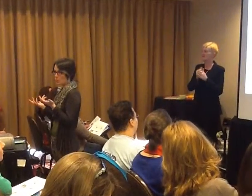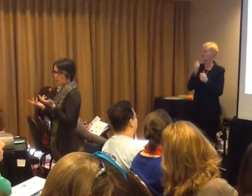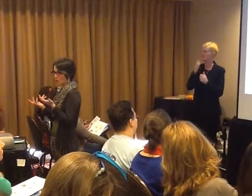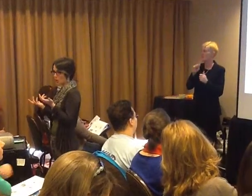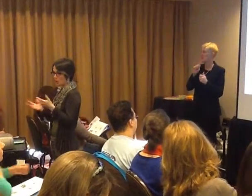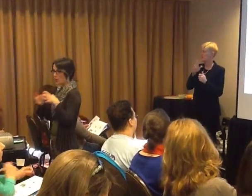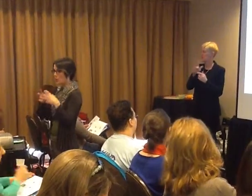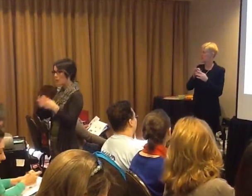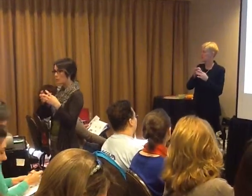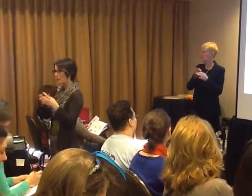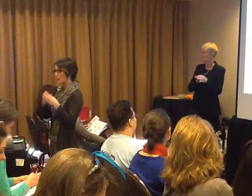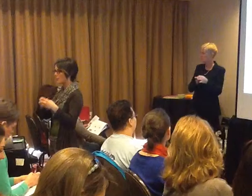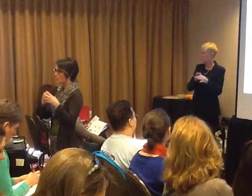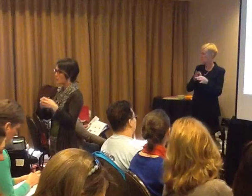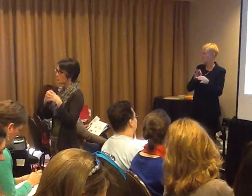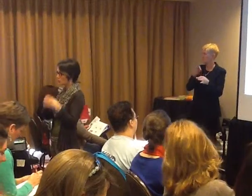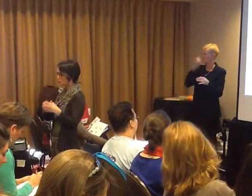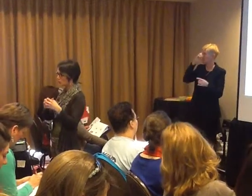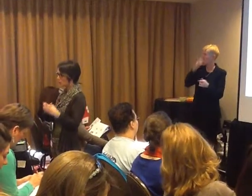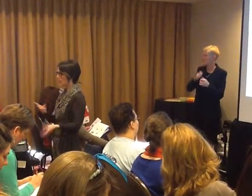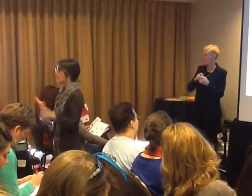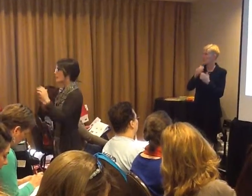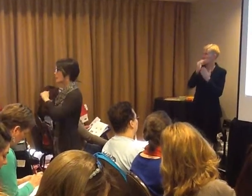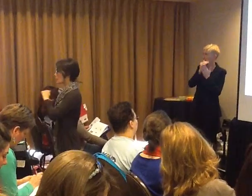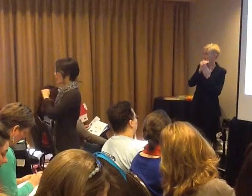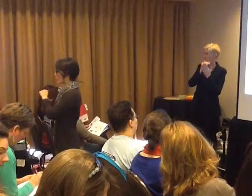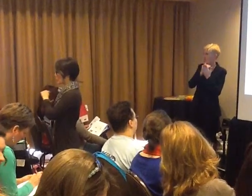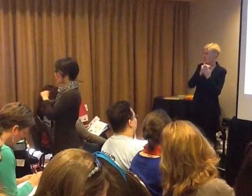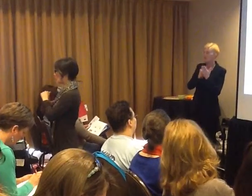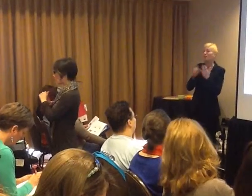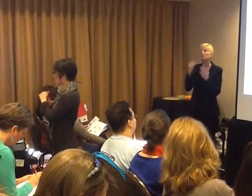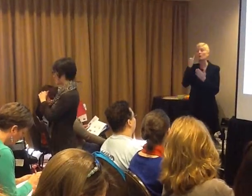was important to know, that when we can teach them those strategies,